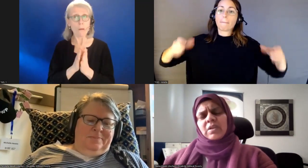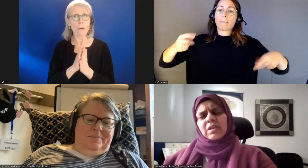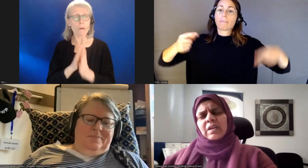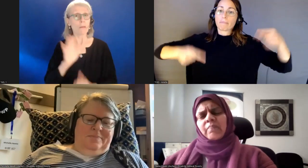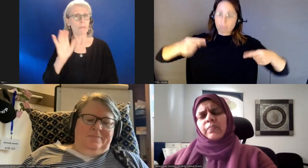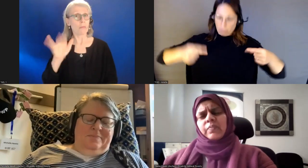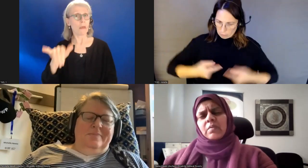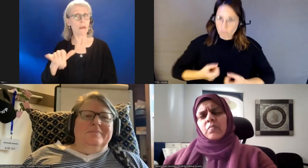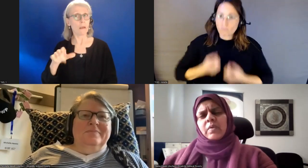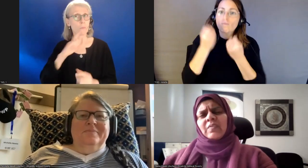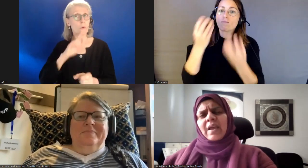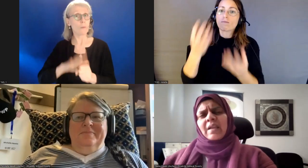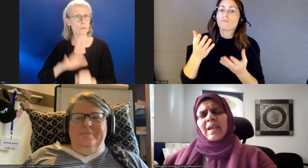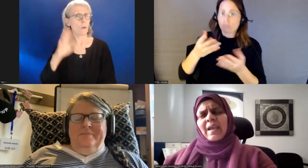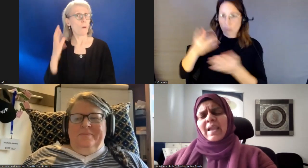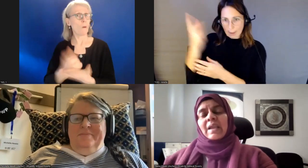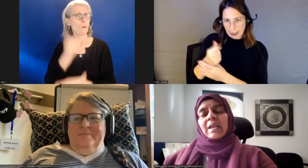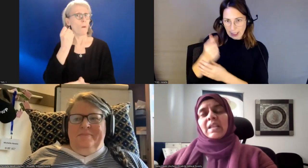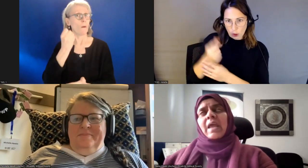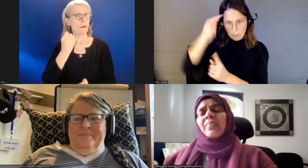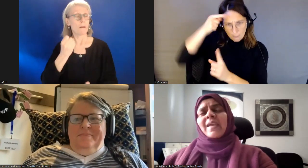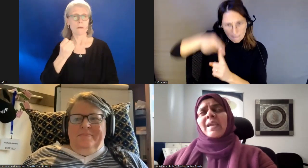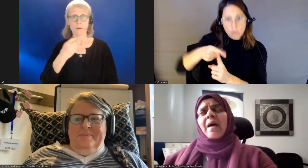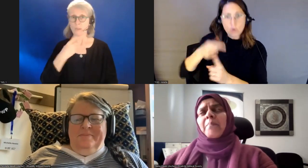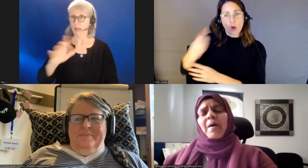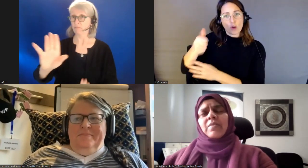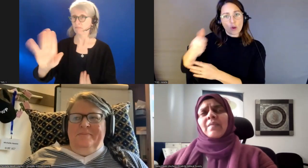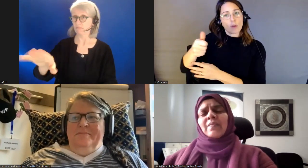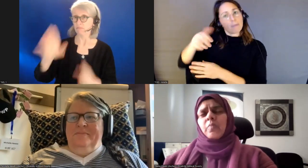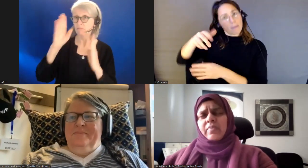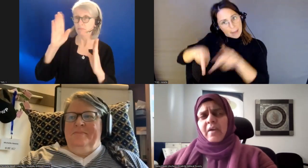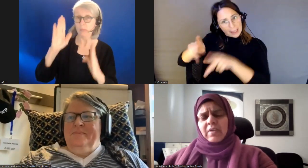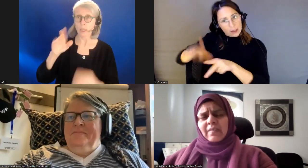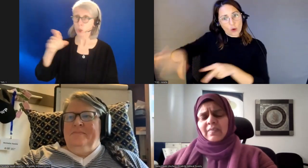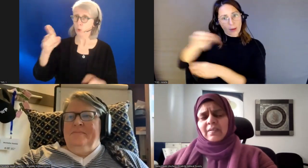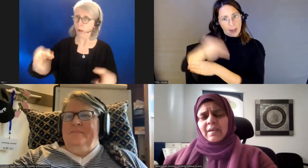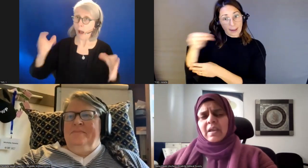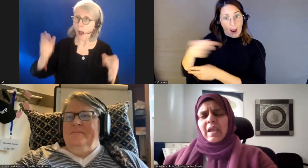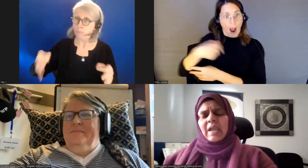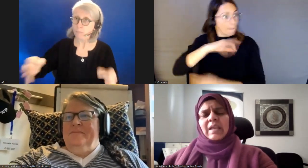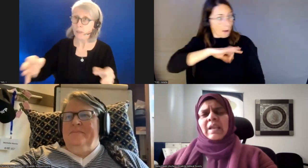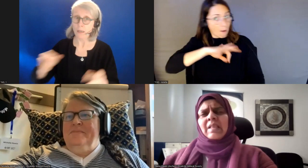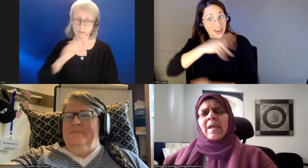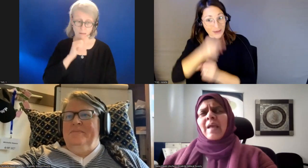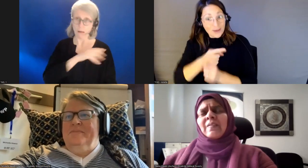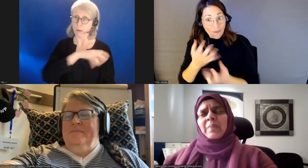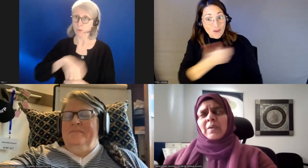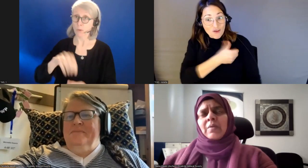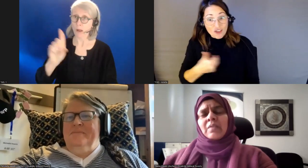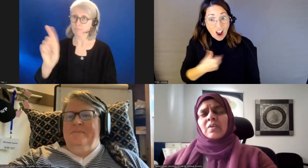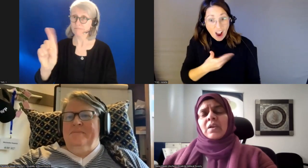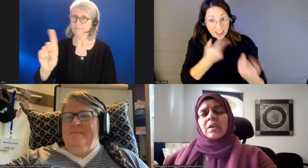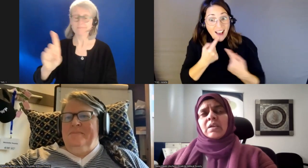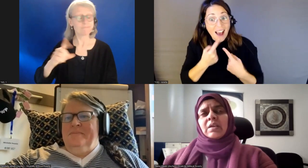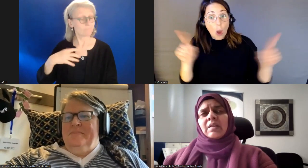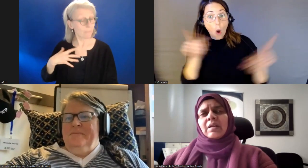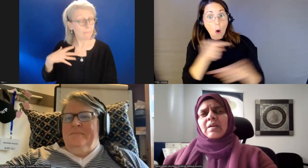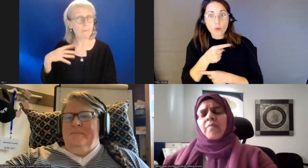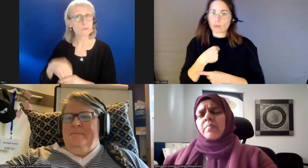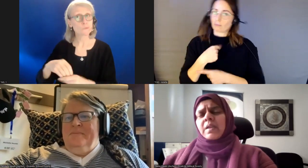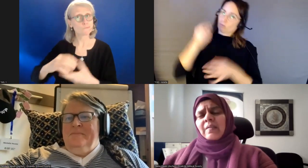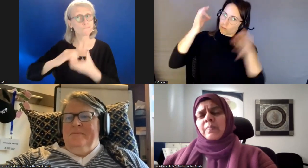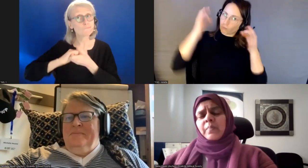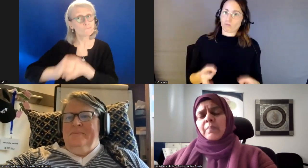the opportunity. We said, hey, nothing about us without us. And in that spirit,